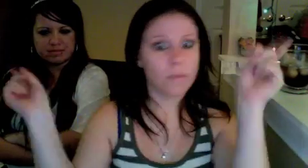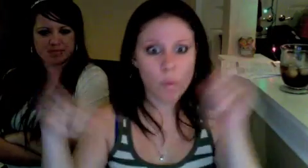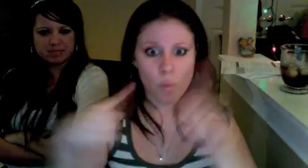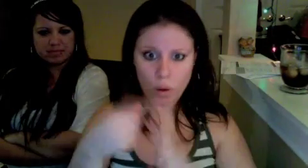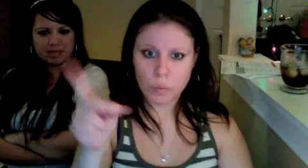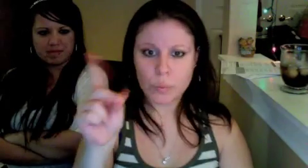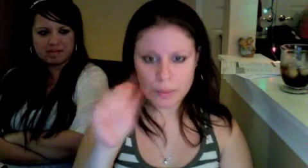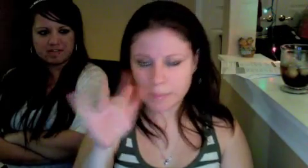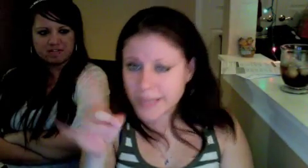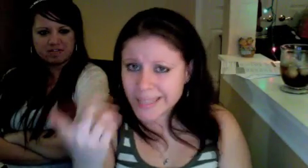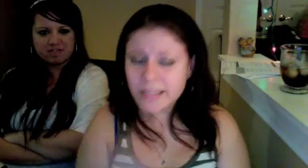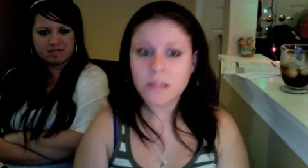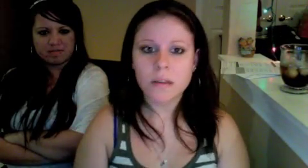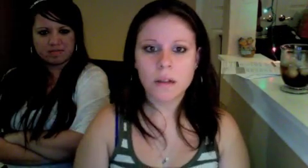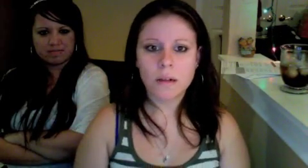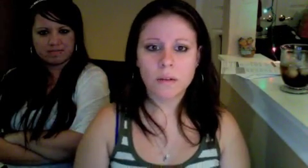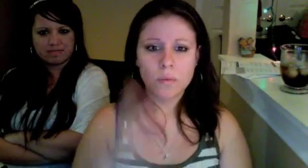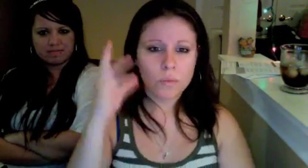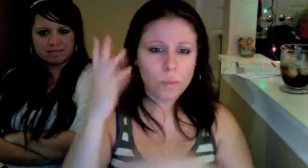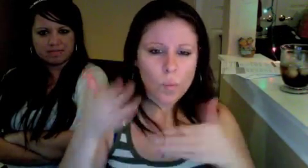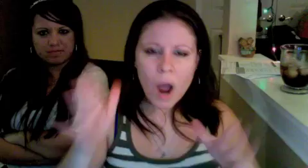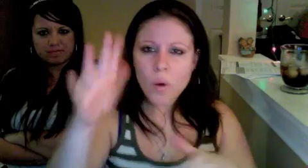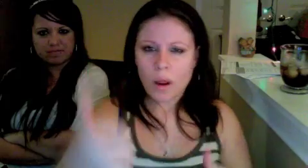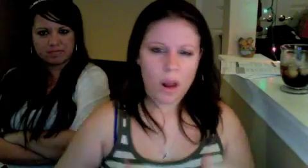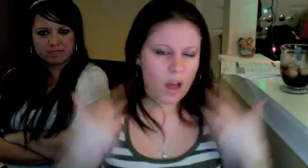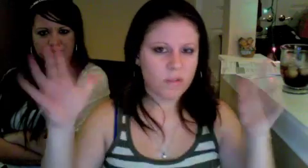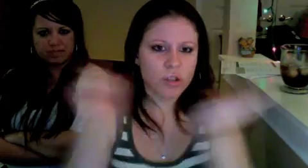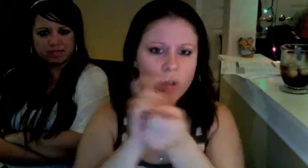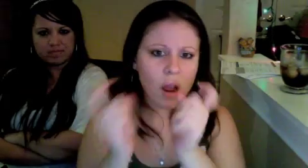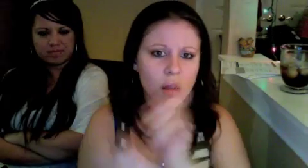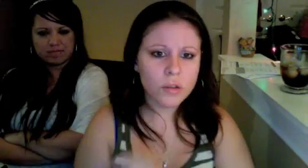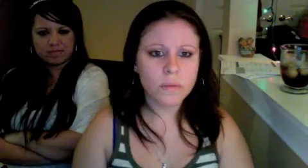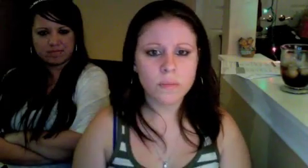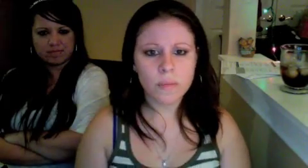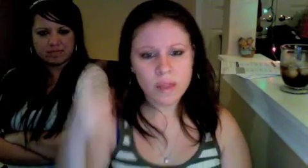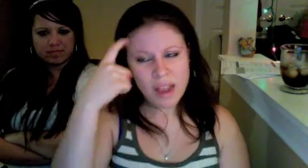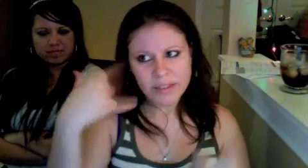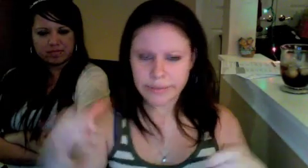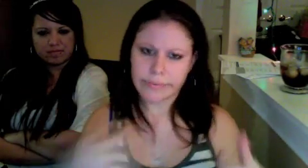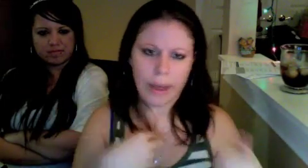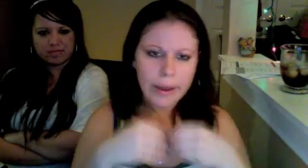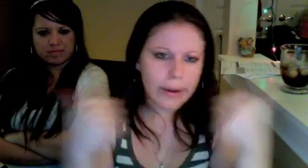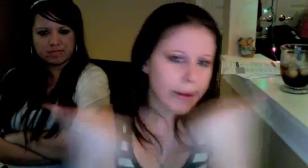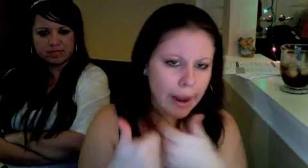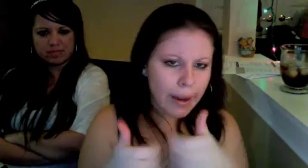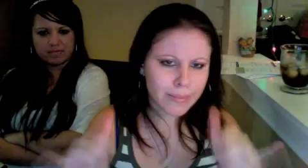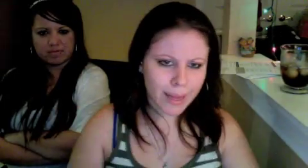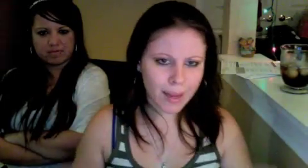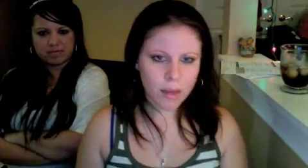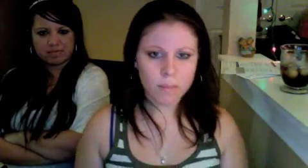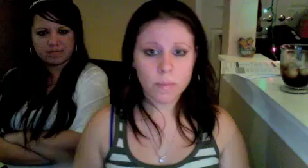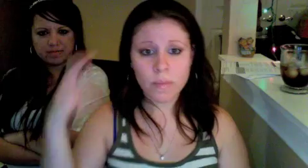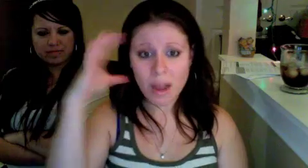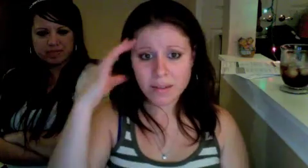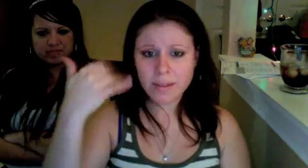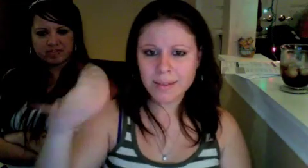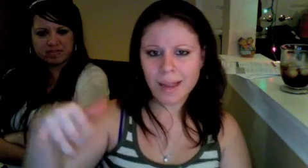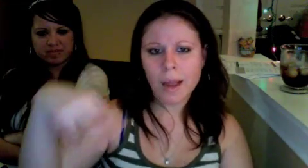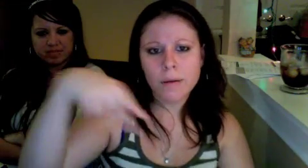after you do a bid. The way her life done changed, while primitive minds are still stuck in the same game. Like her cousin who was on the corner